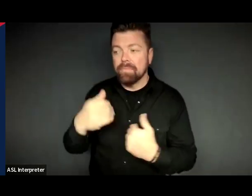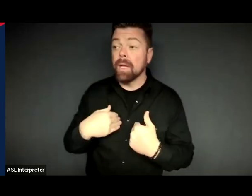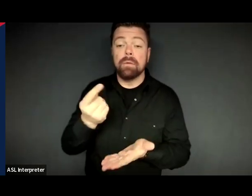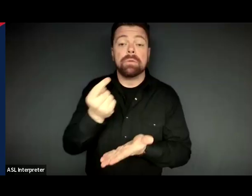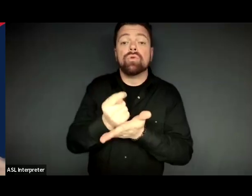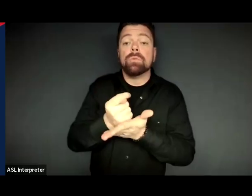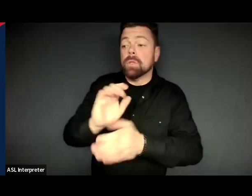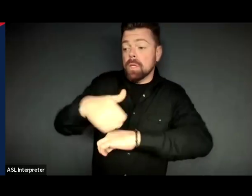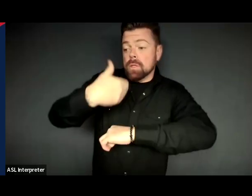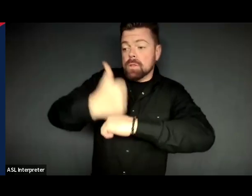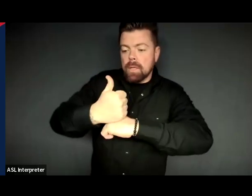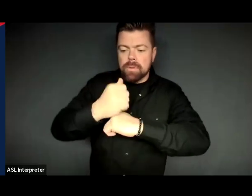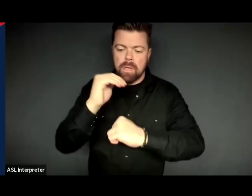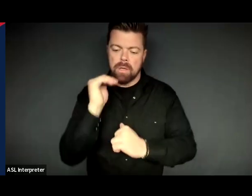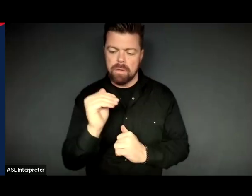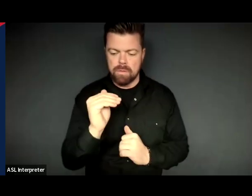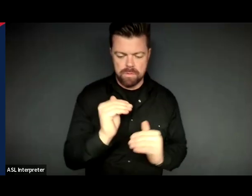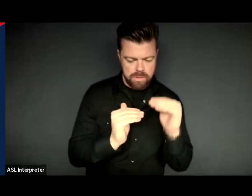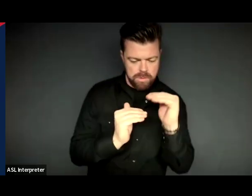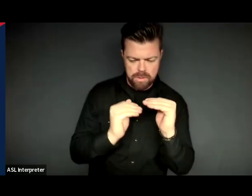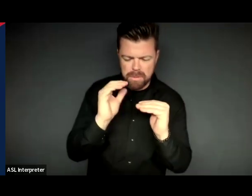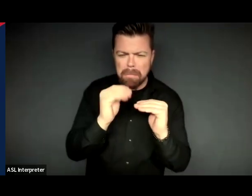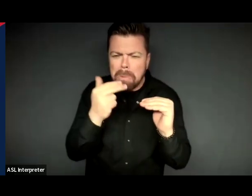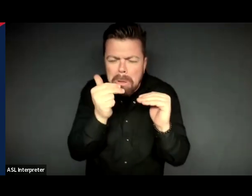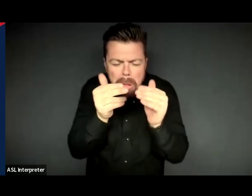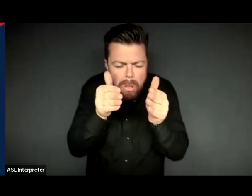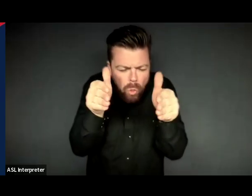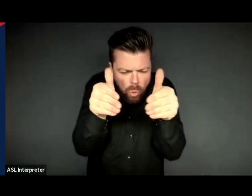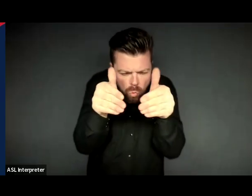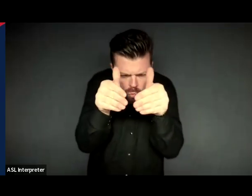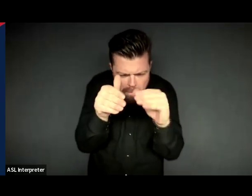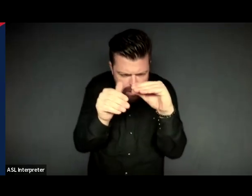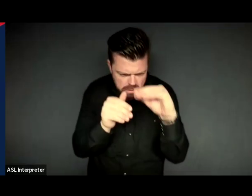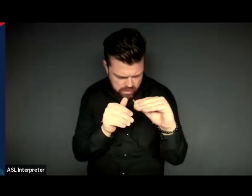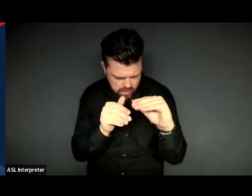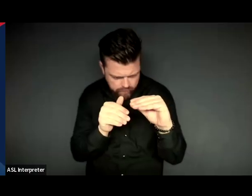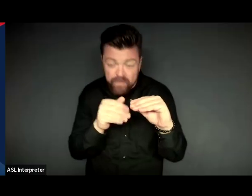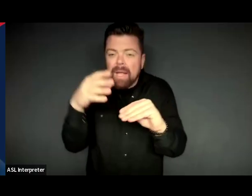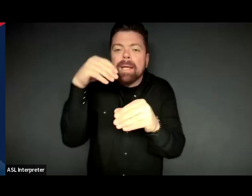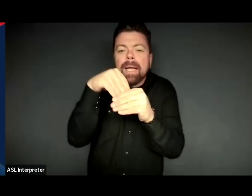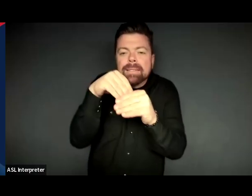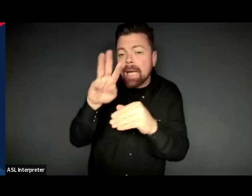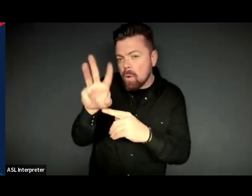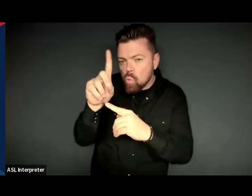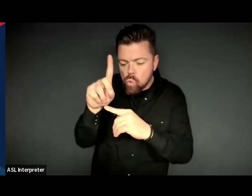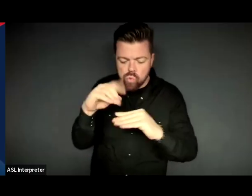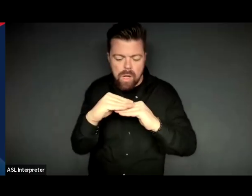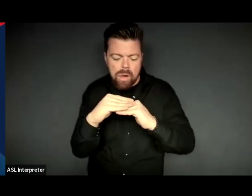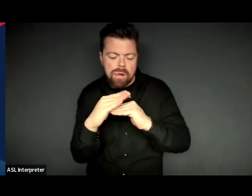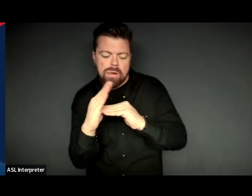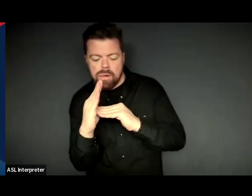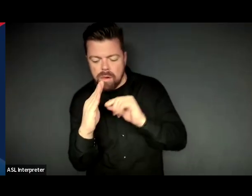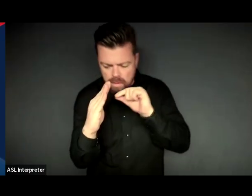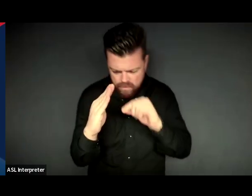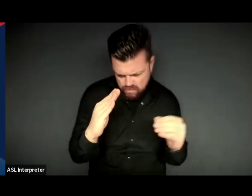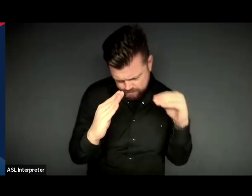create scaffolds that are almost microscopic that can go inside the wound so that when you have that